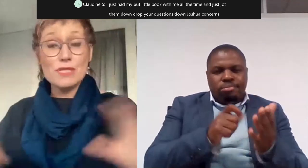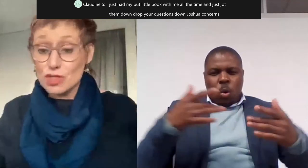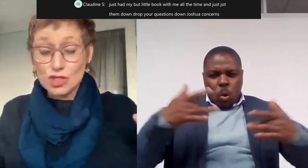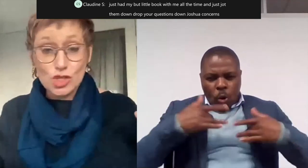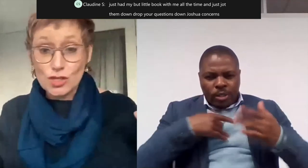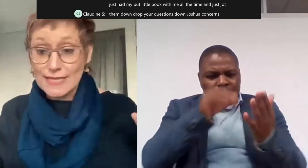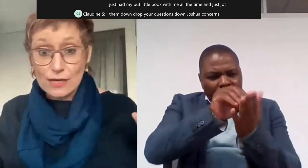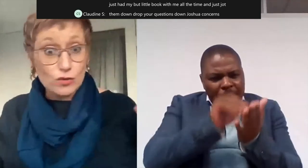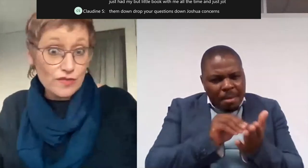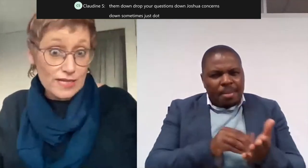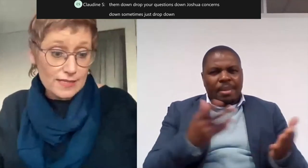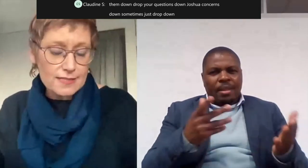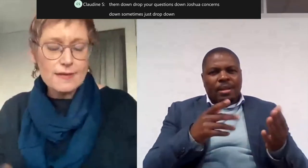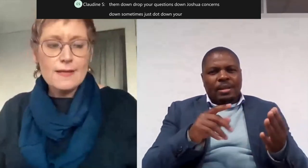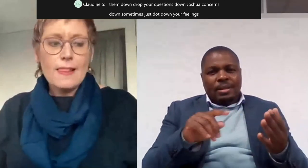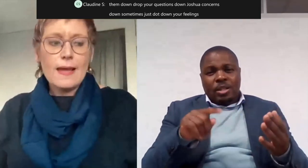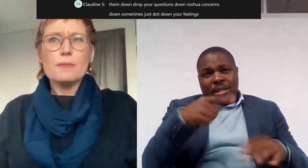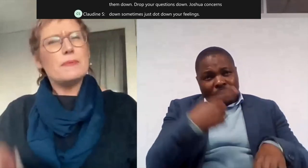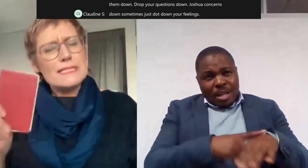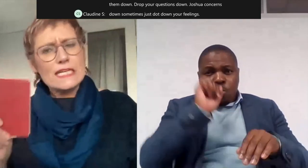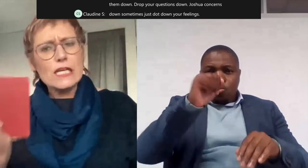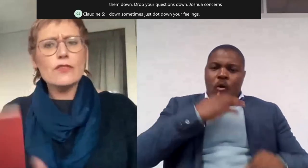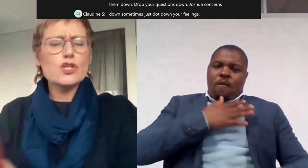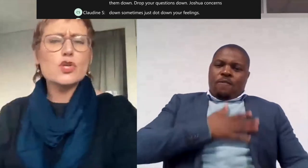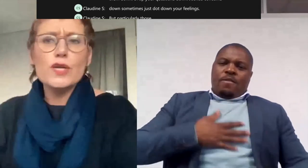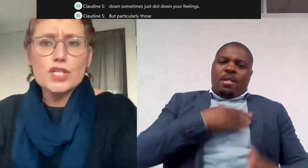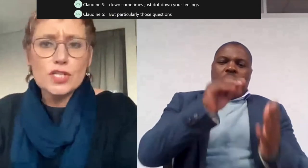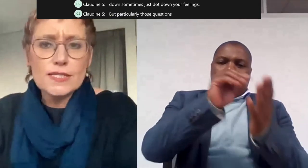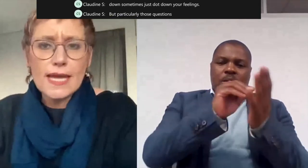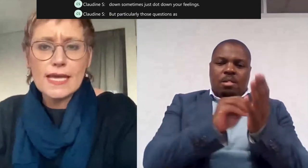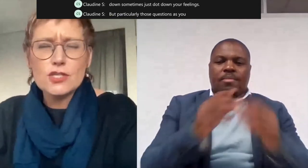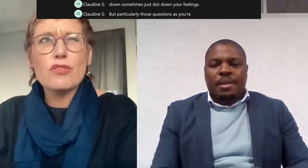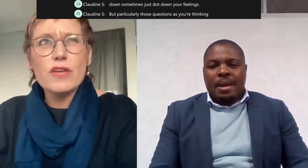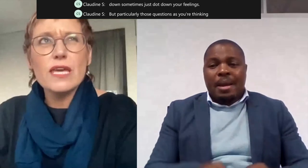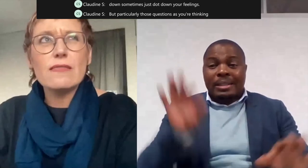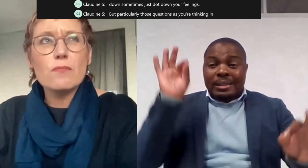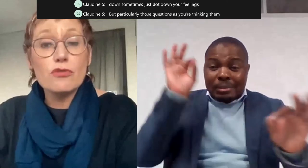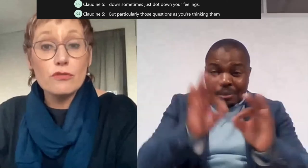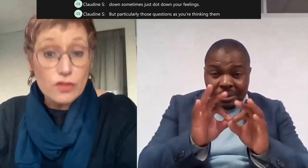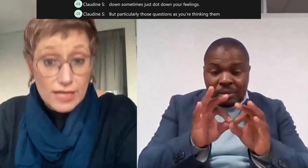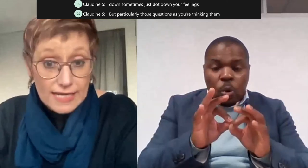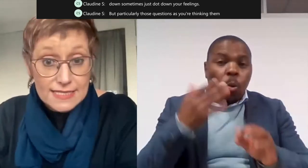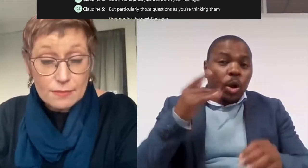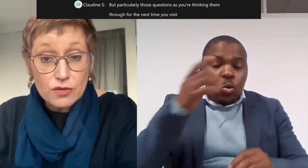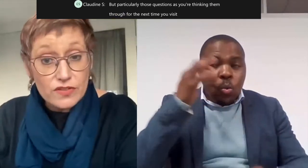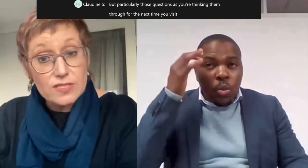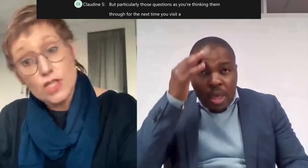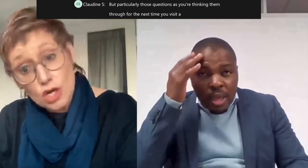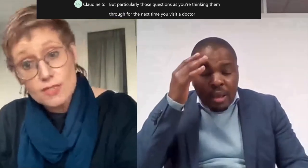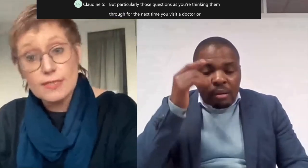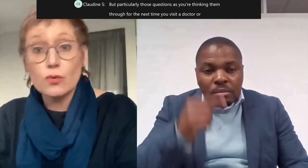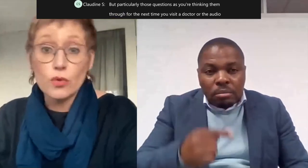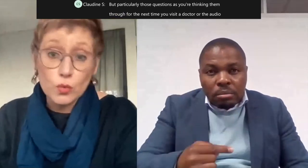down. Sometimes just jot down your feelings. But particularly those questions as you're thinking them through for the next